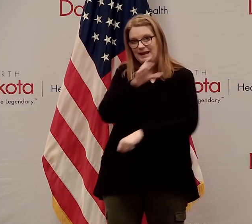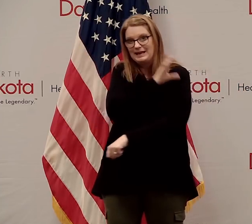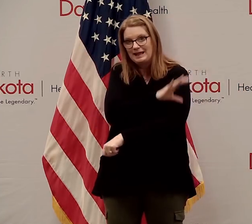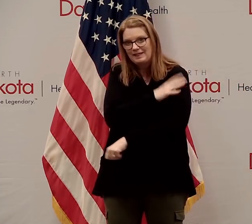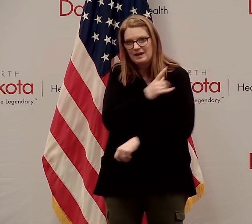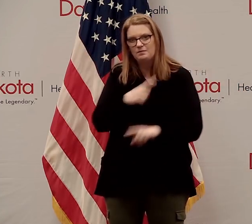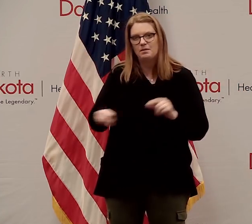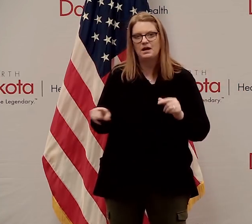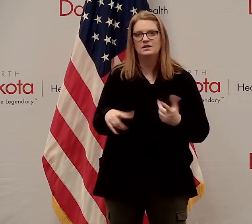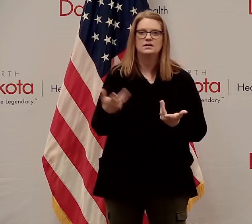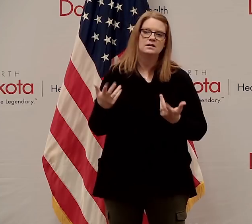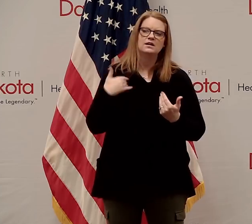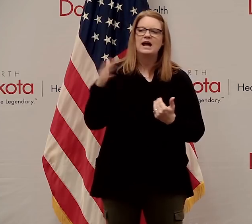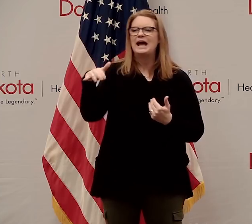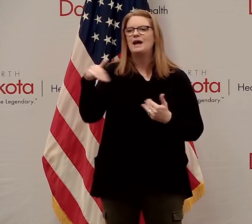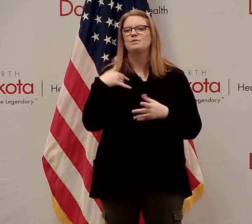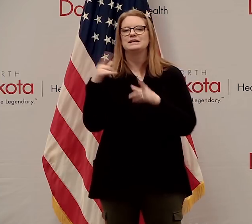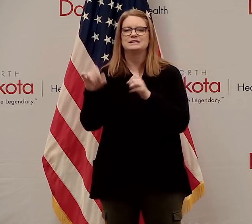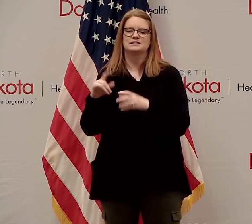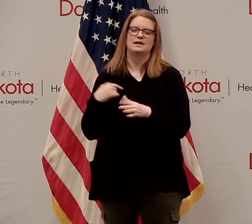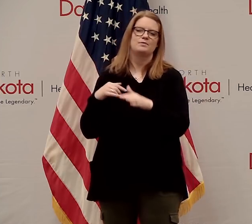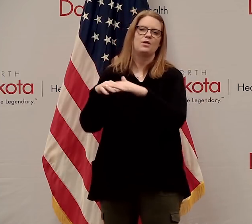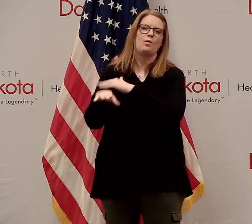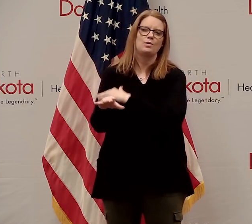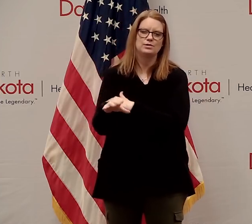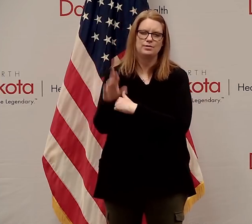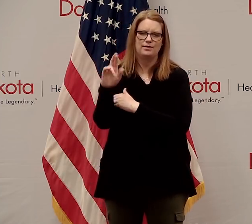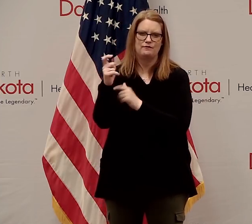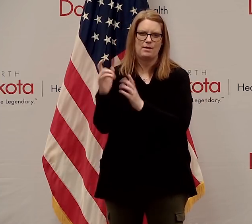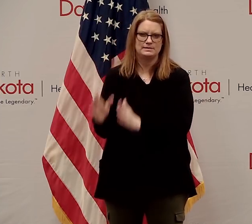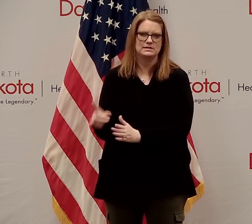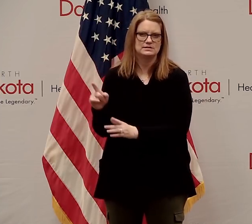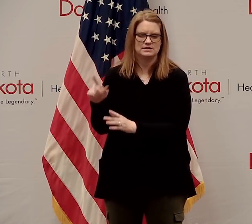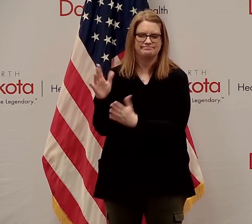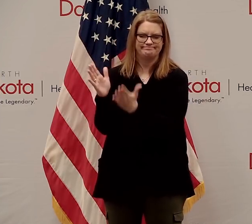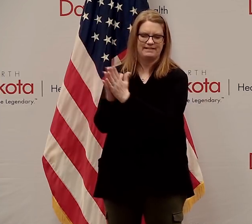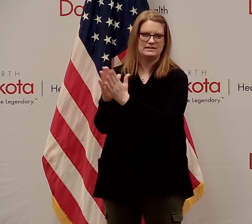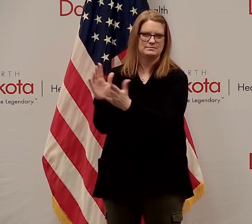be, hey, I want to get tested. I'll go to my local pharmacist and get it done.